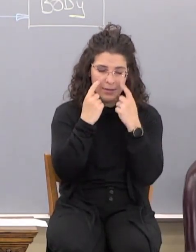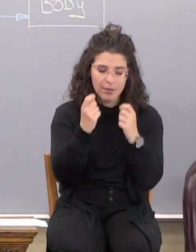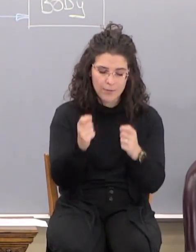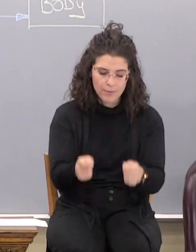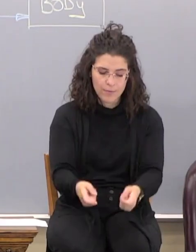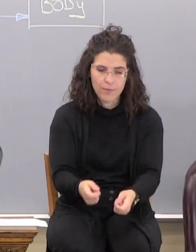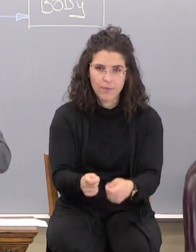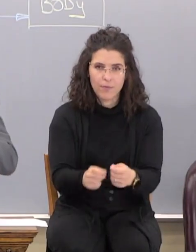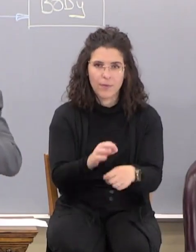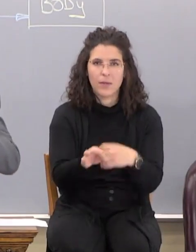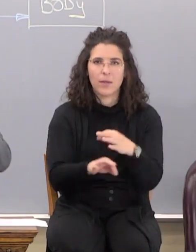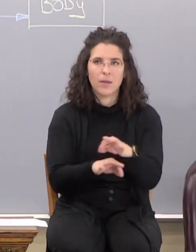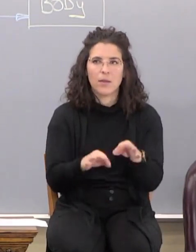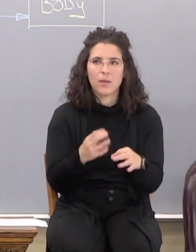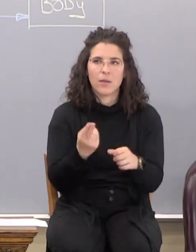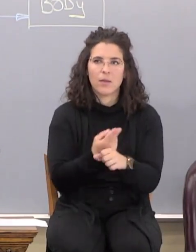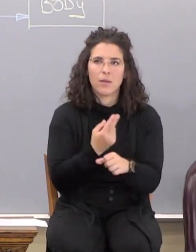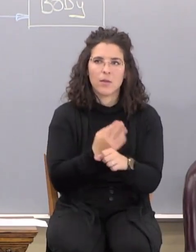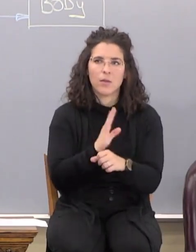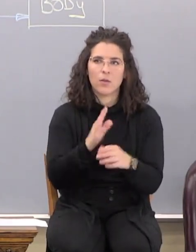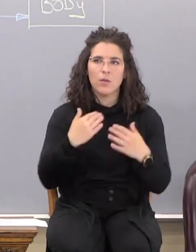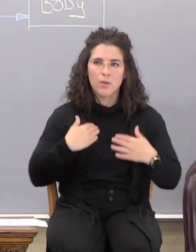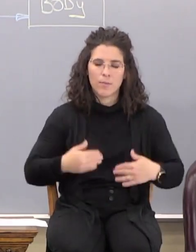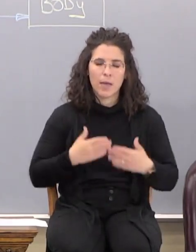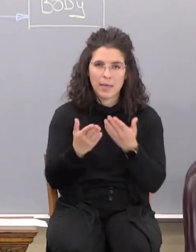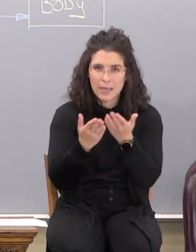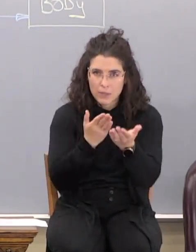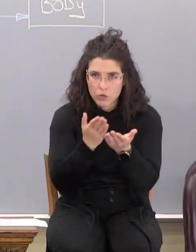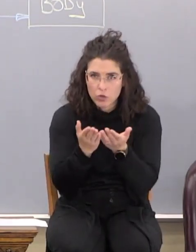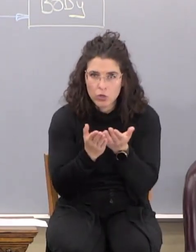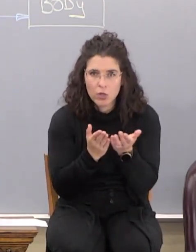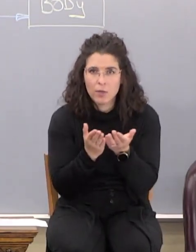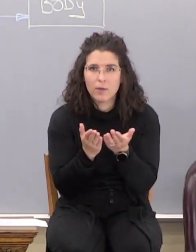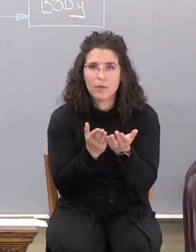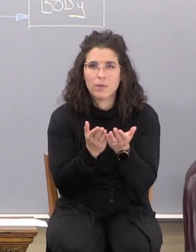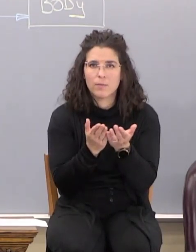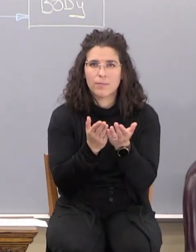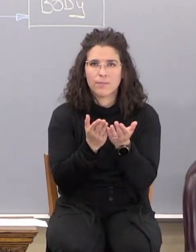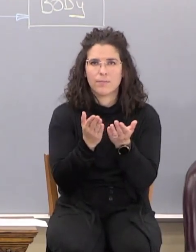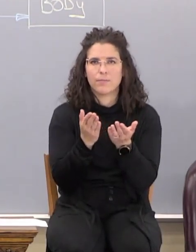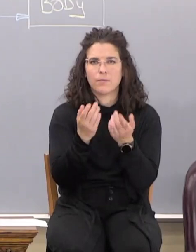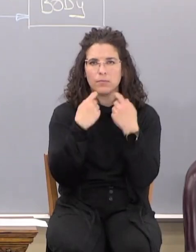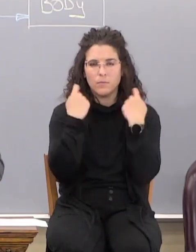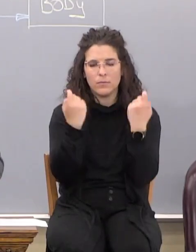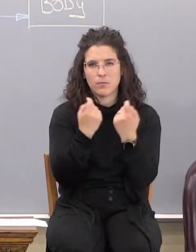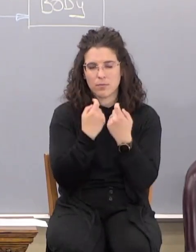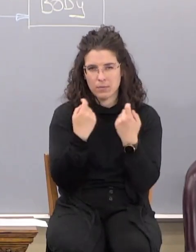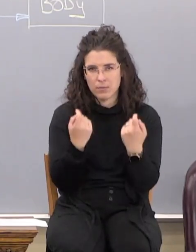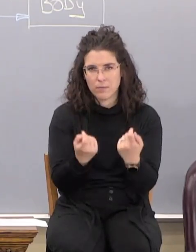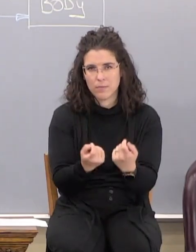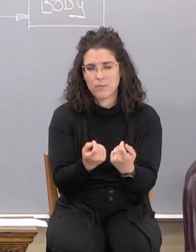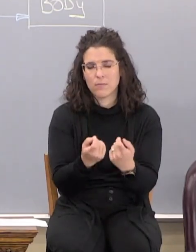your feet. They used their body in service of sin.